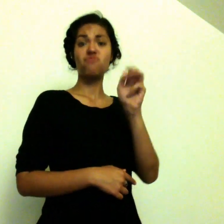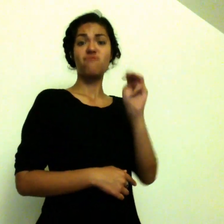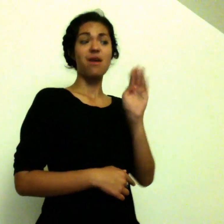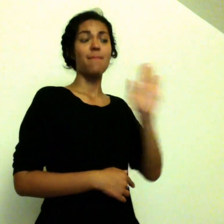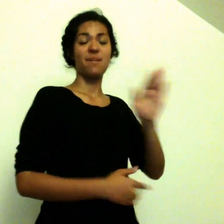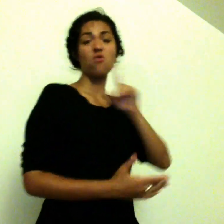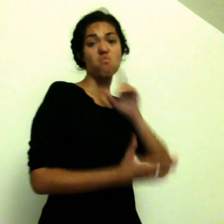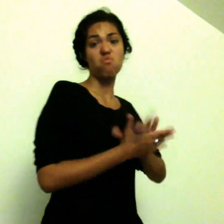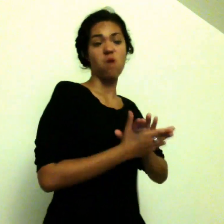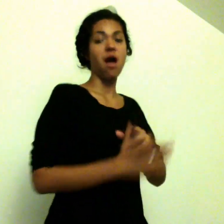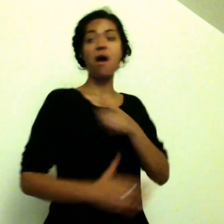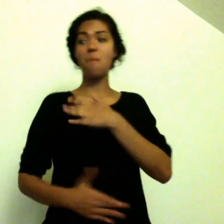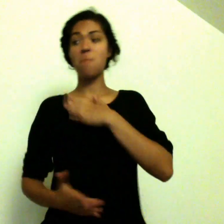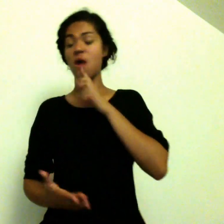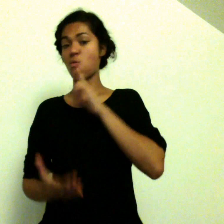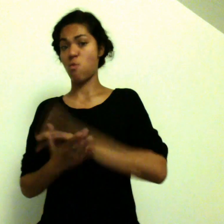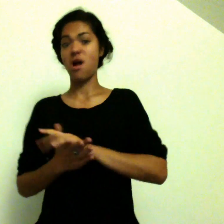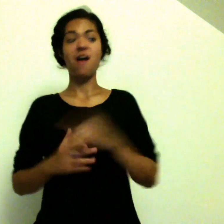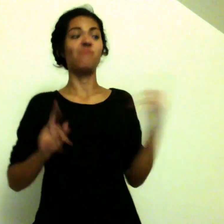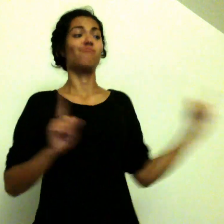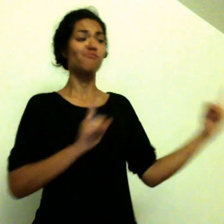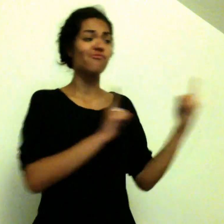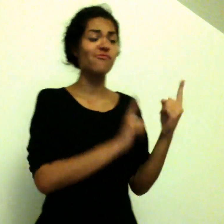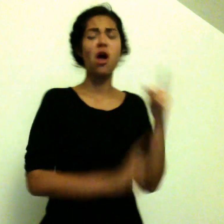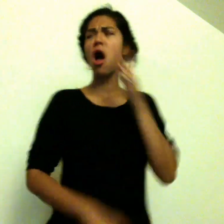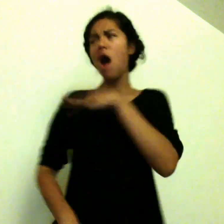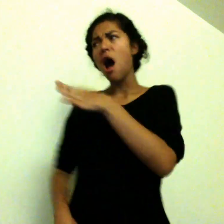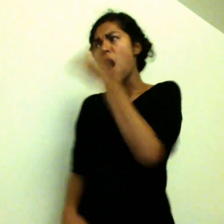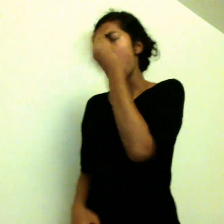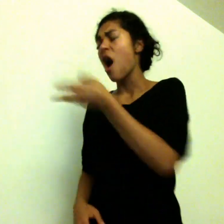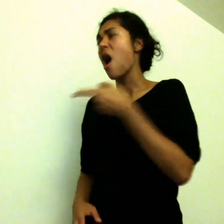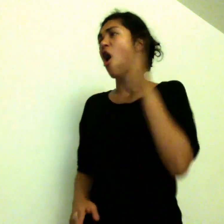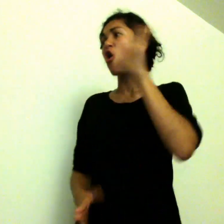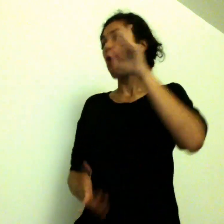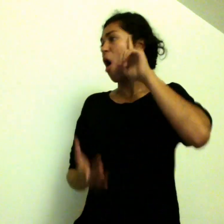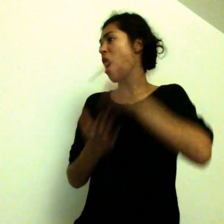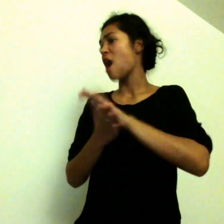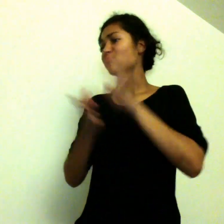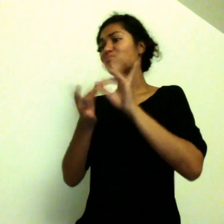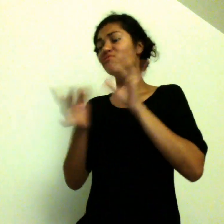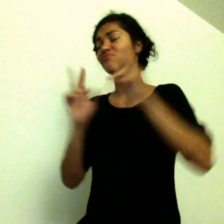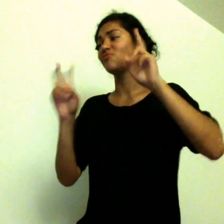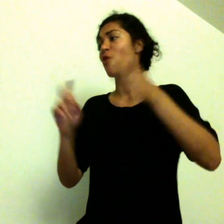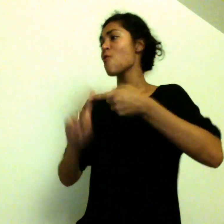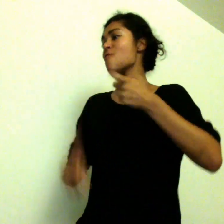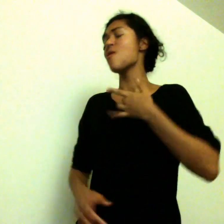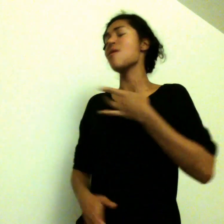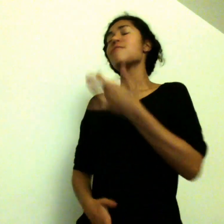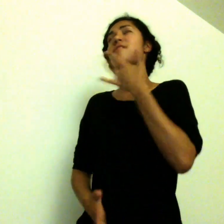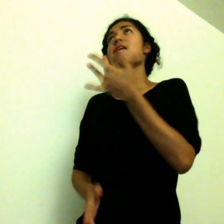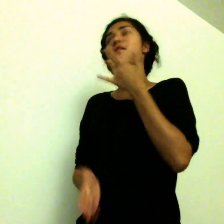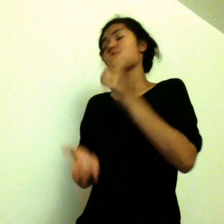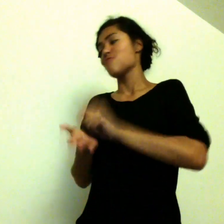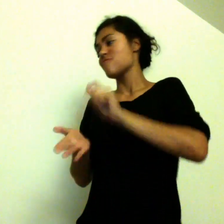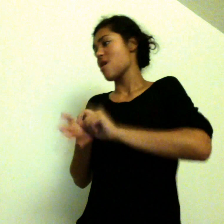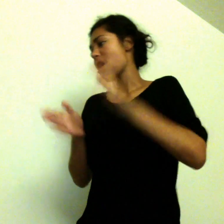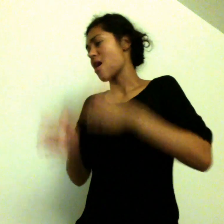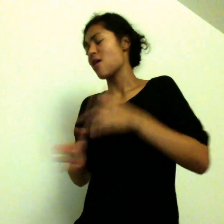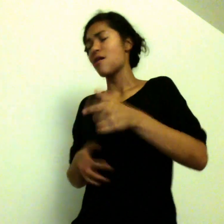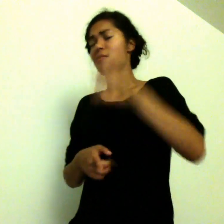This man has written over 50 books of essays, one of the most distinguished writers of this century. And if you can ever get